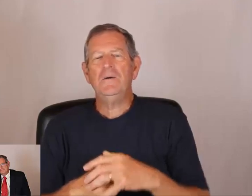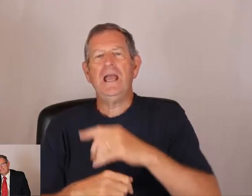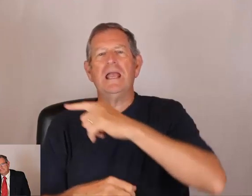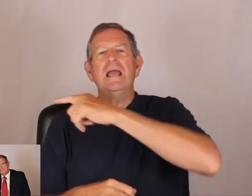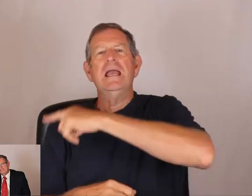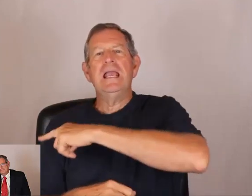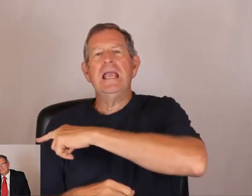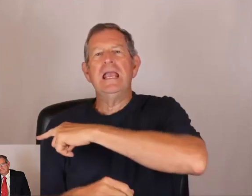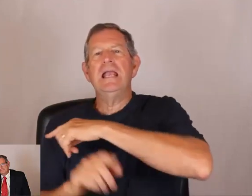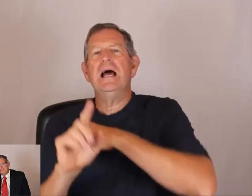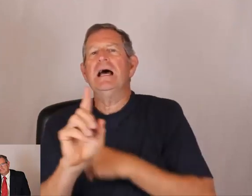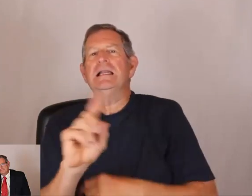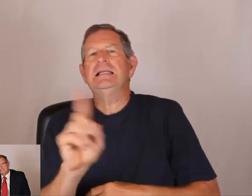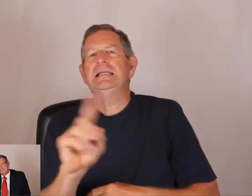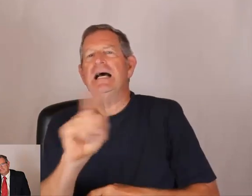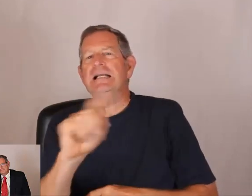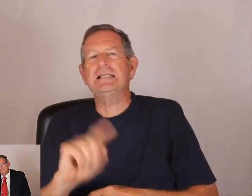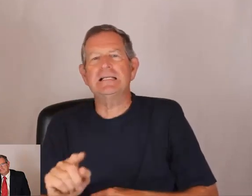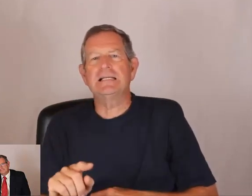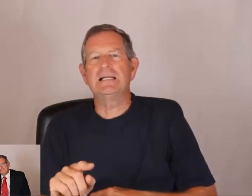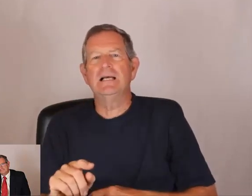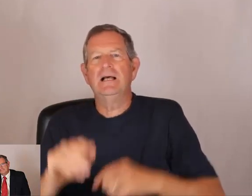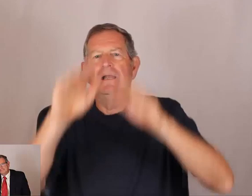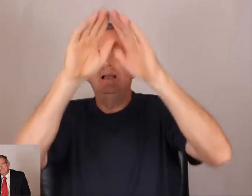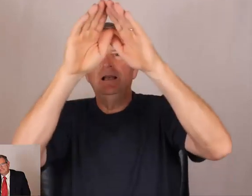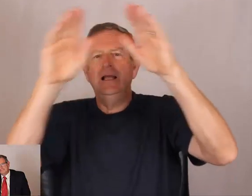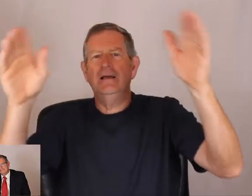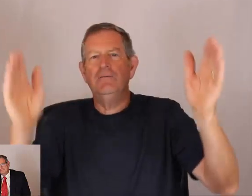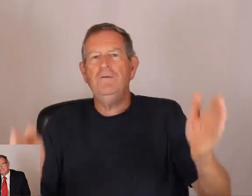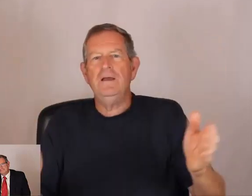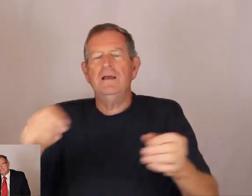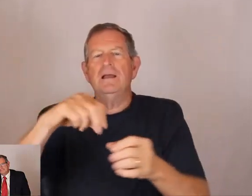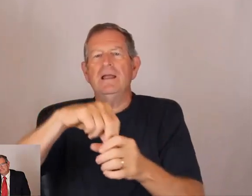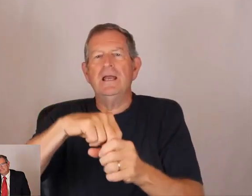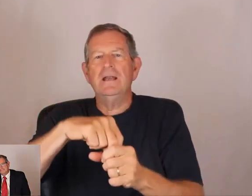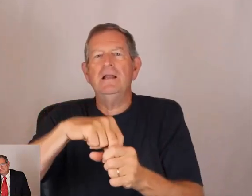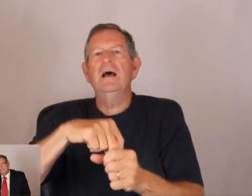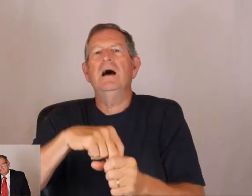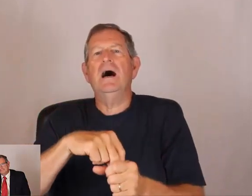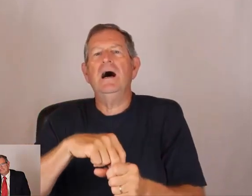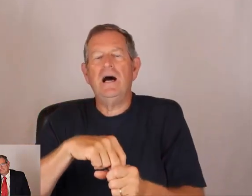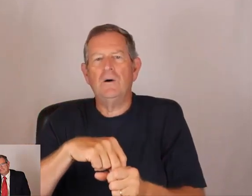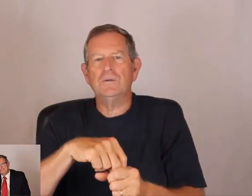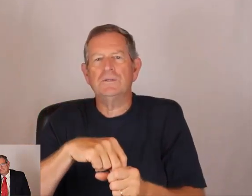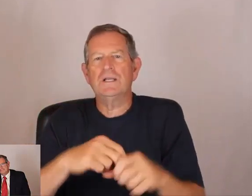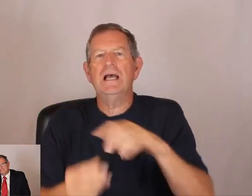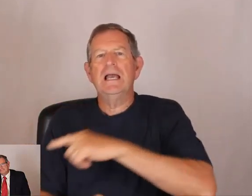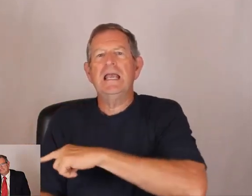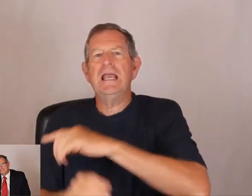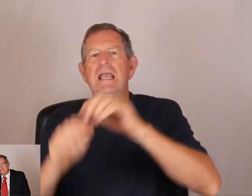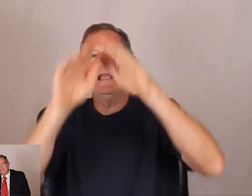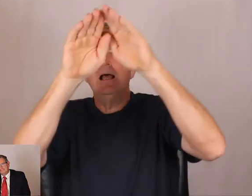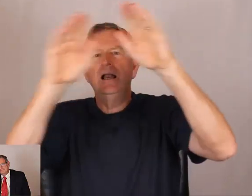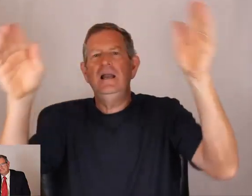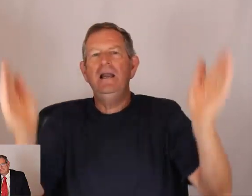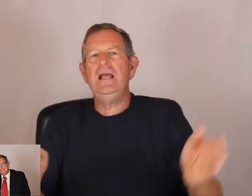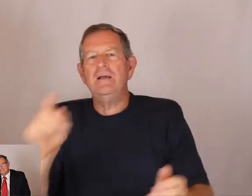Okay, he doesn't live in a house. He